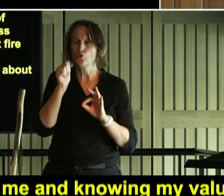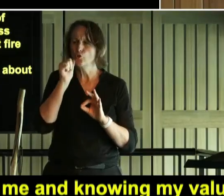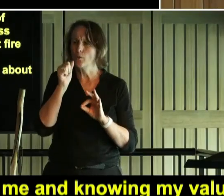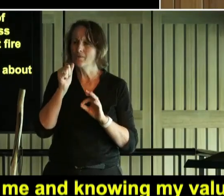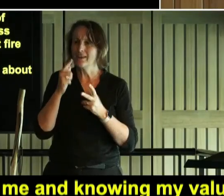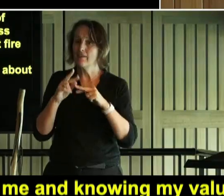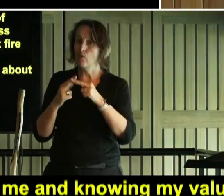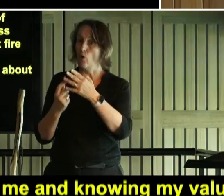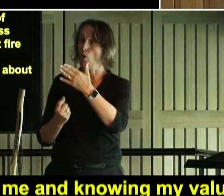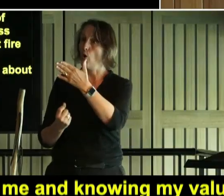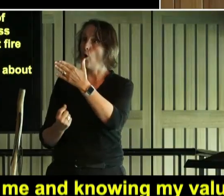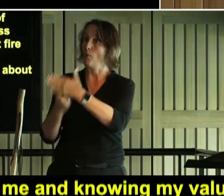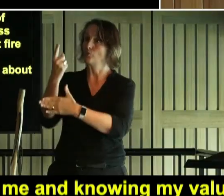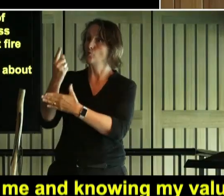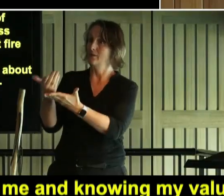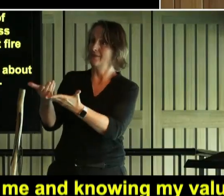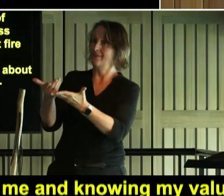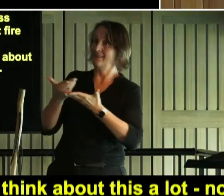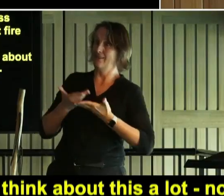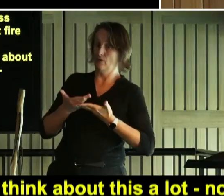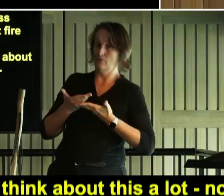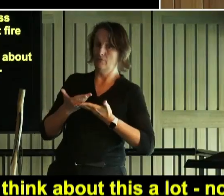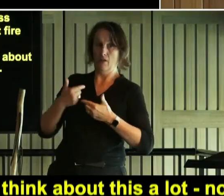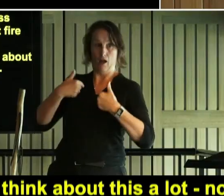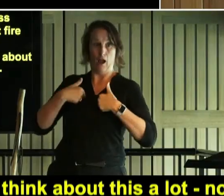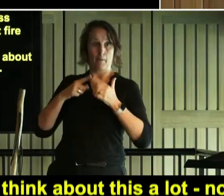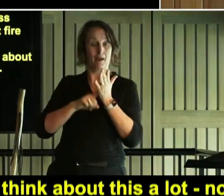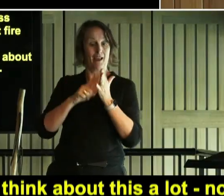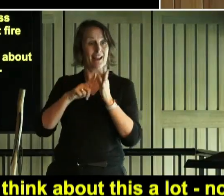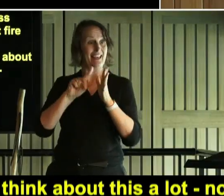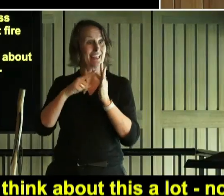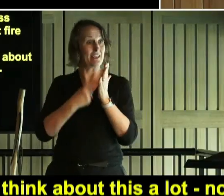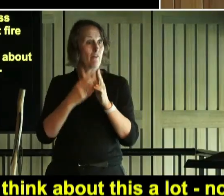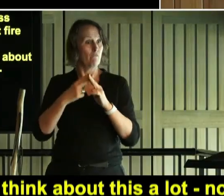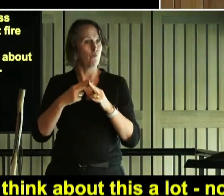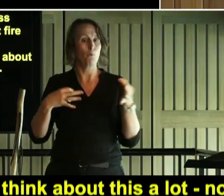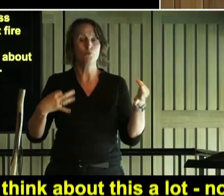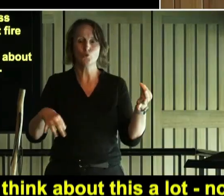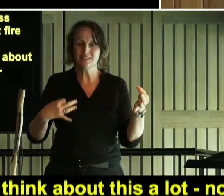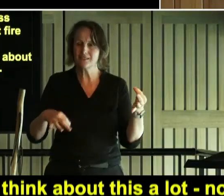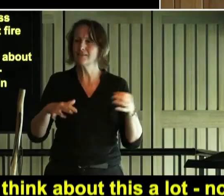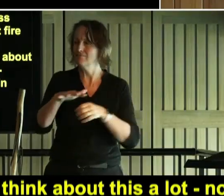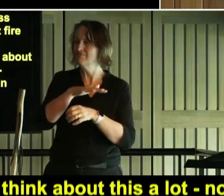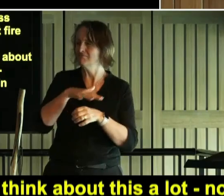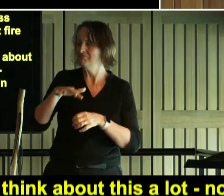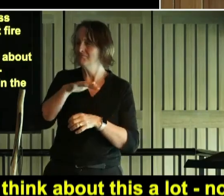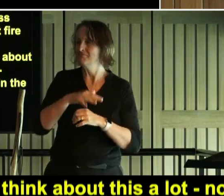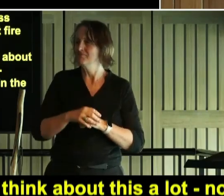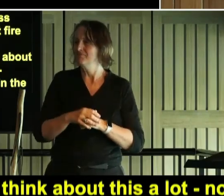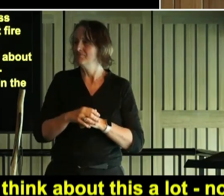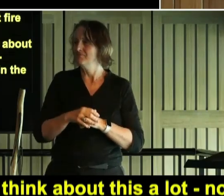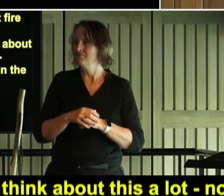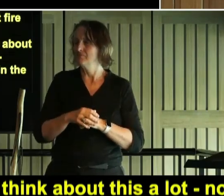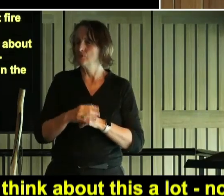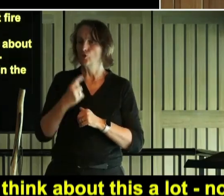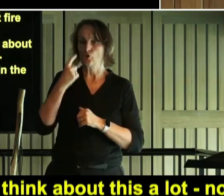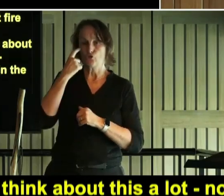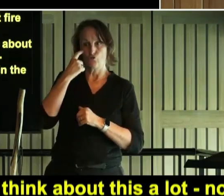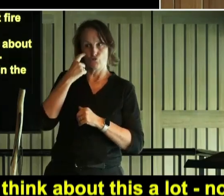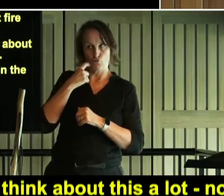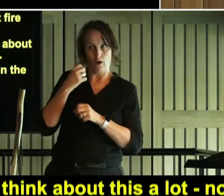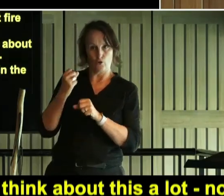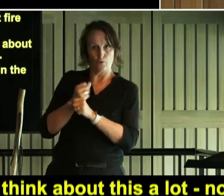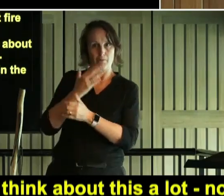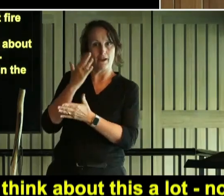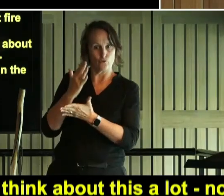when opportunities come to me as a leader in the music industry or space, trying to make sure